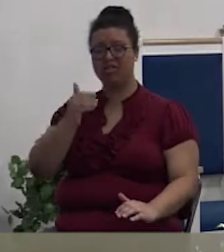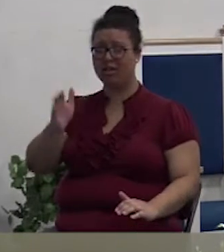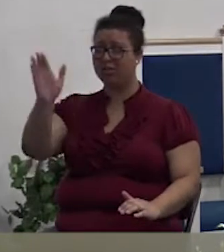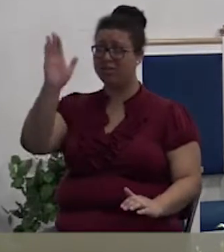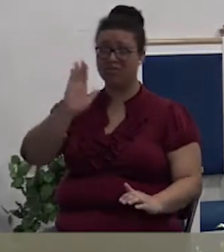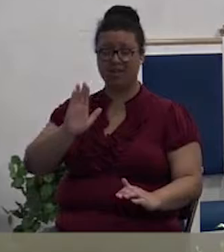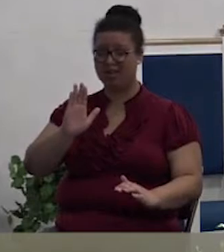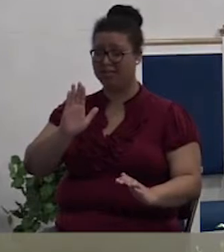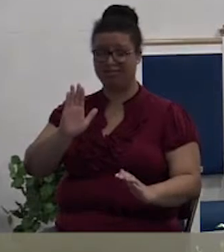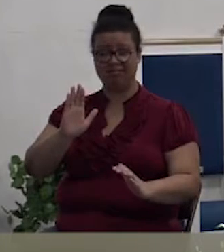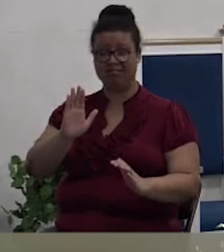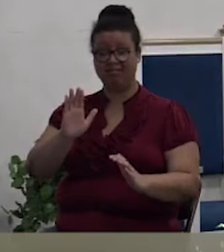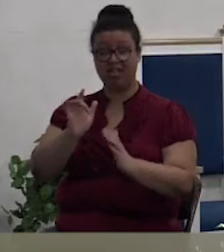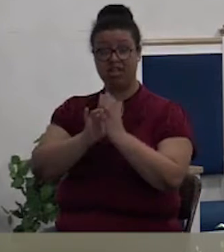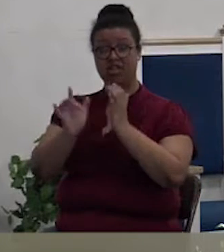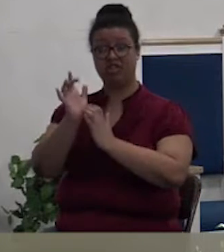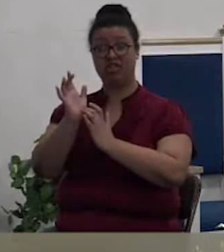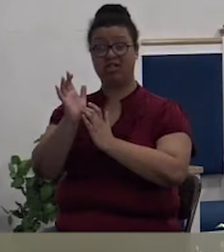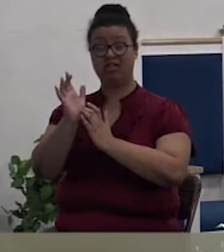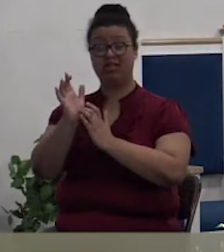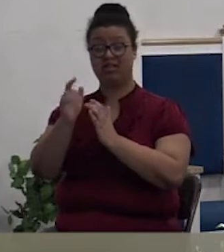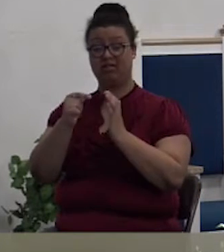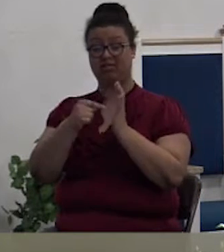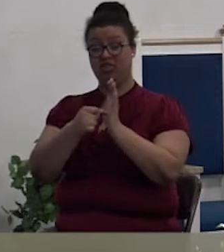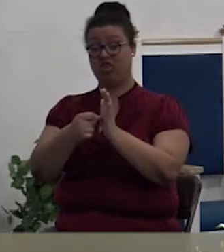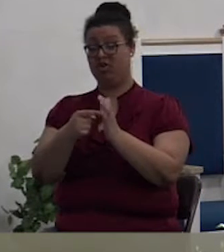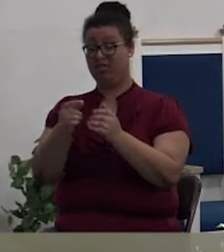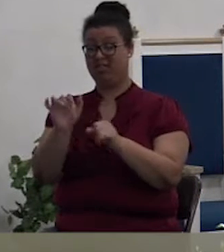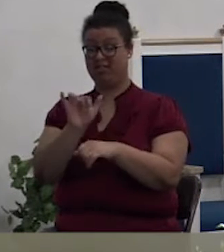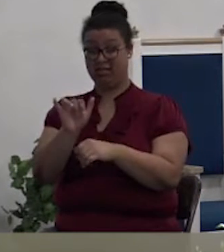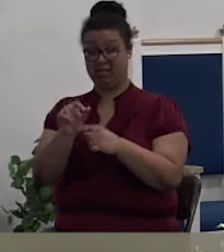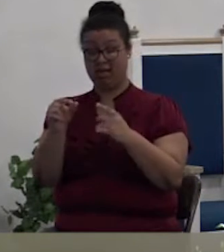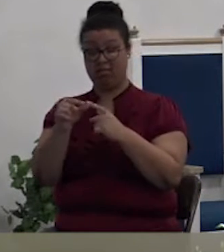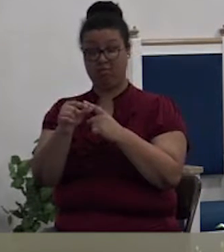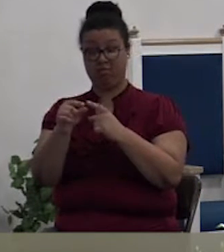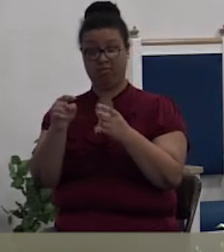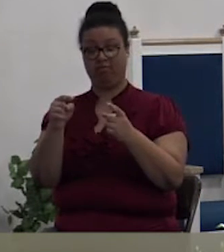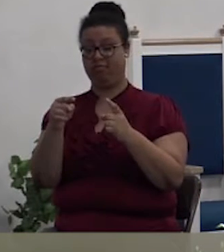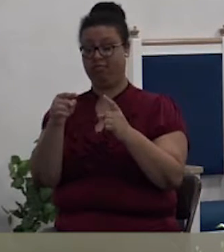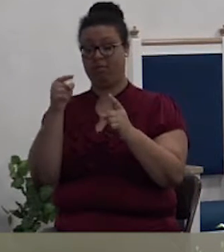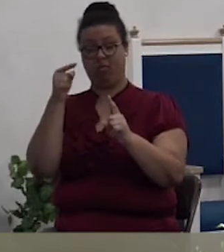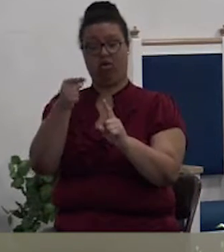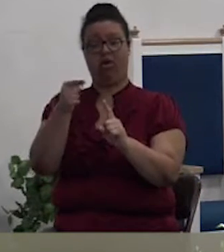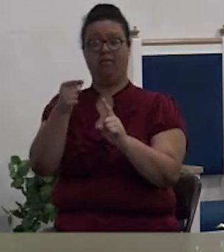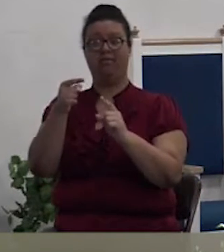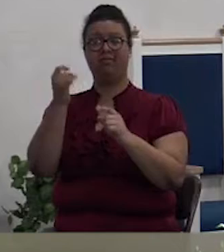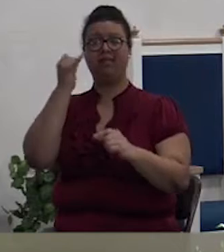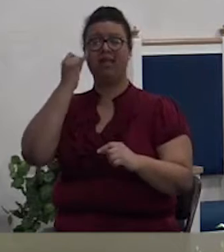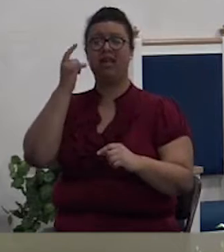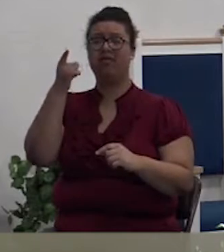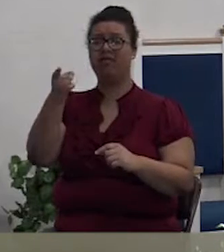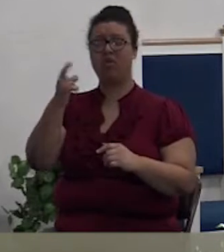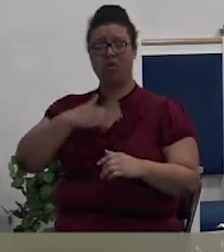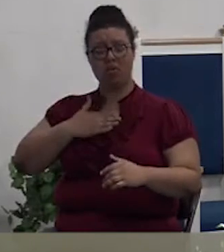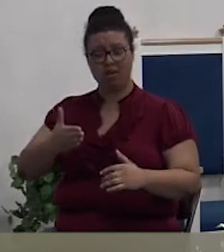God. And Jesus brings this same point up. If you are willing to confess me